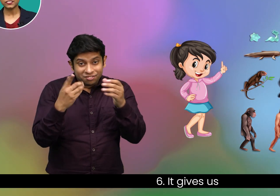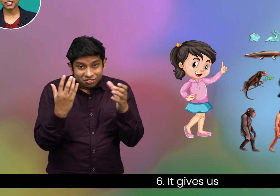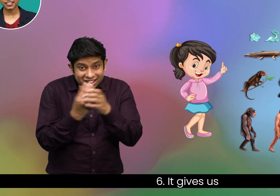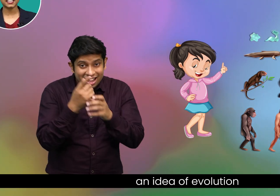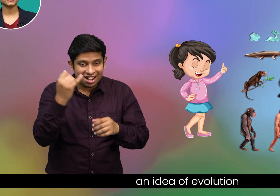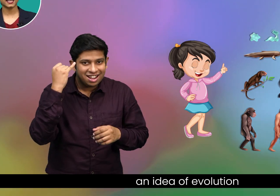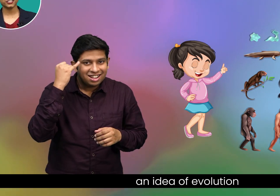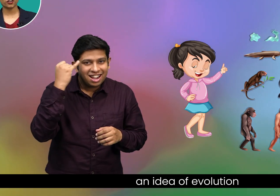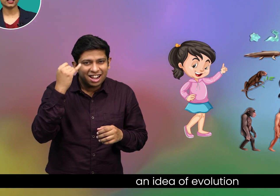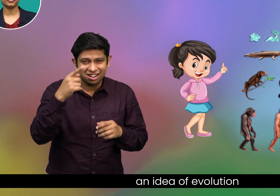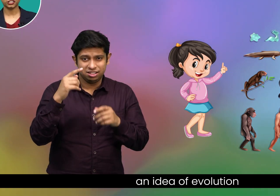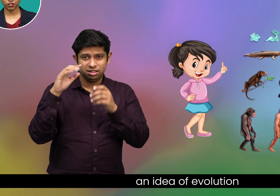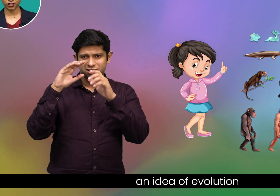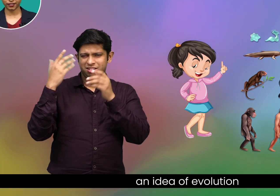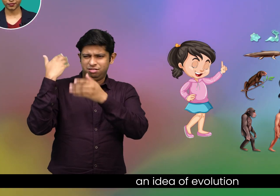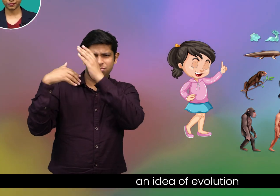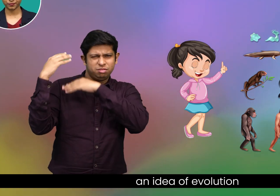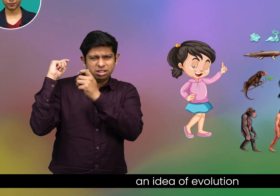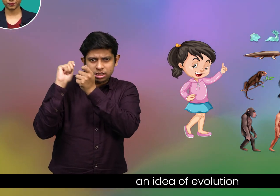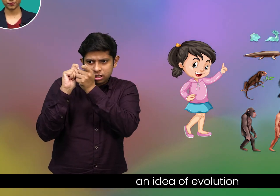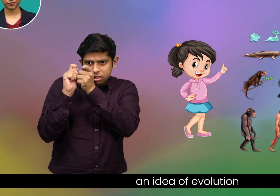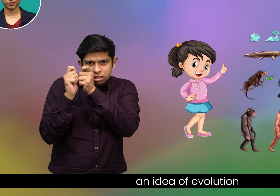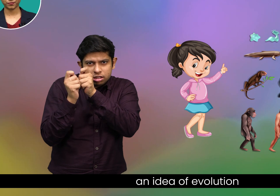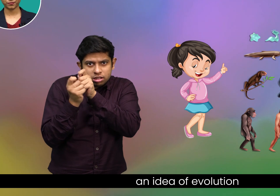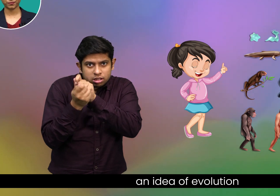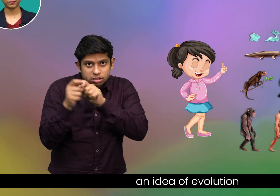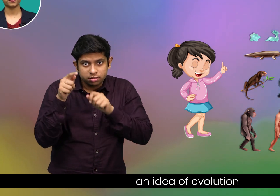It gives us an idea of evolution.